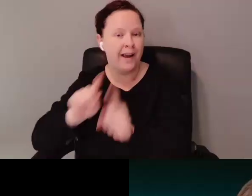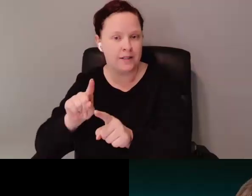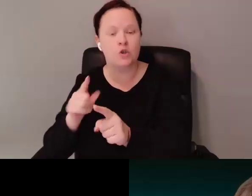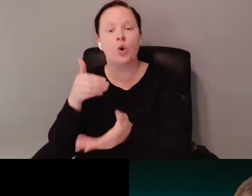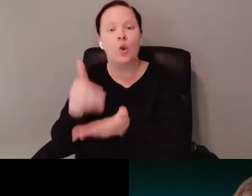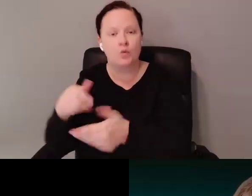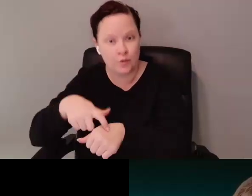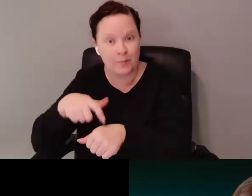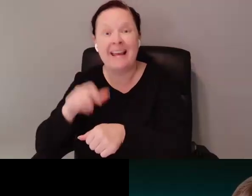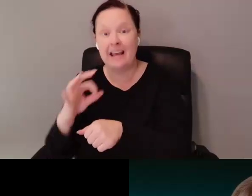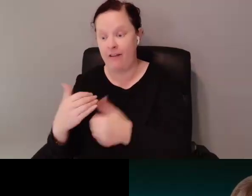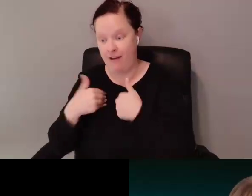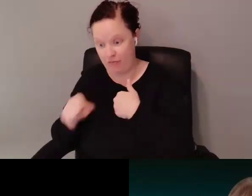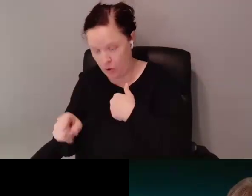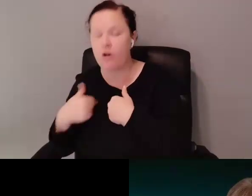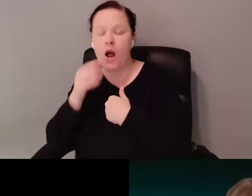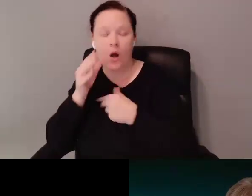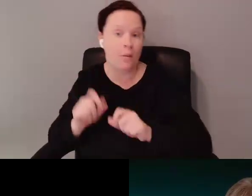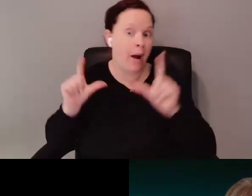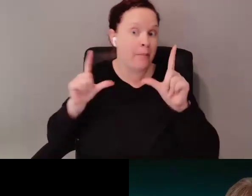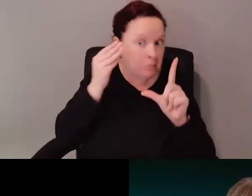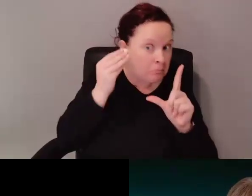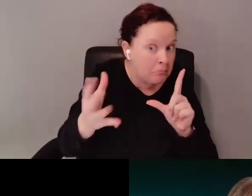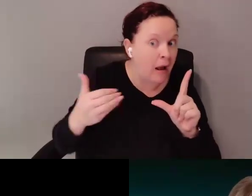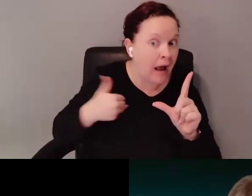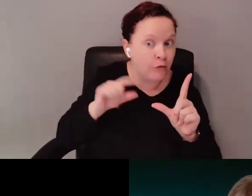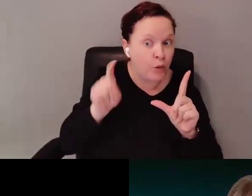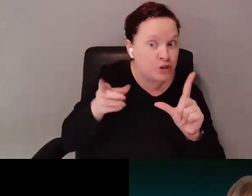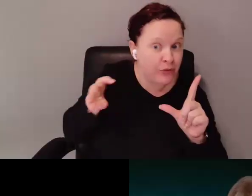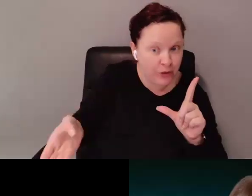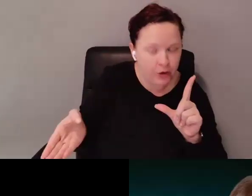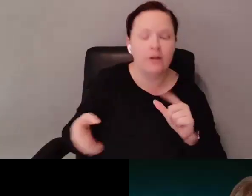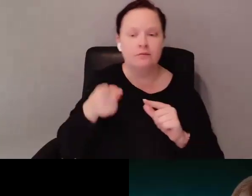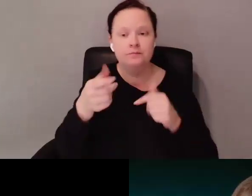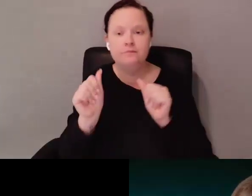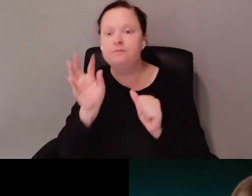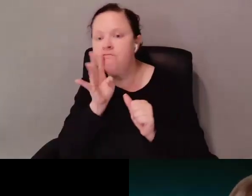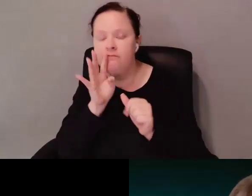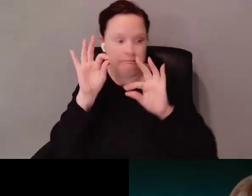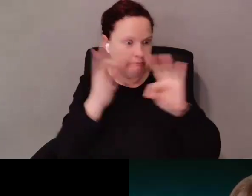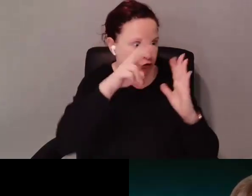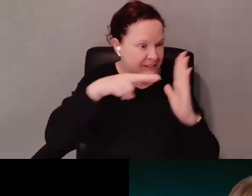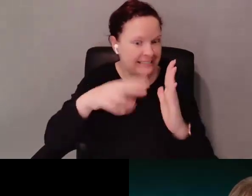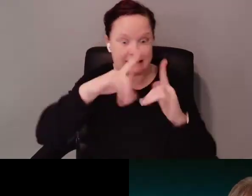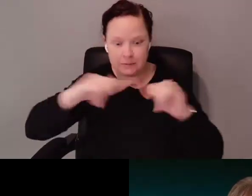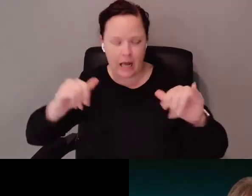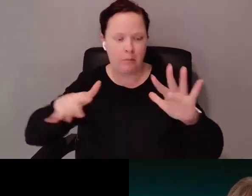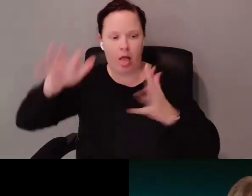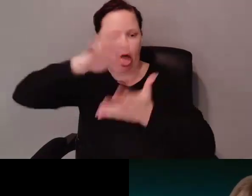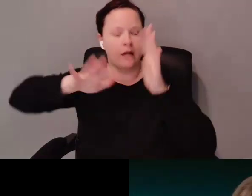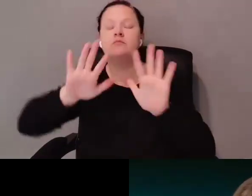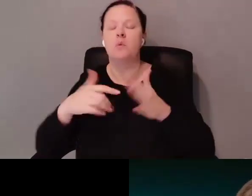I'll pop on and remind Amy if there are questions because she's trying to talk and look at all this at the same